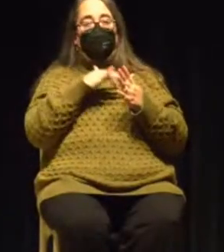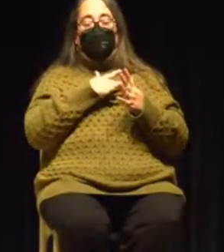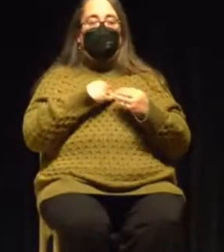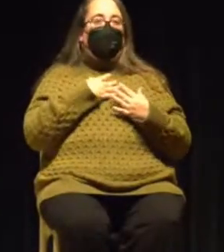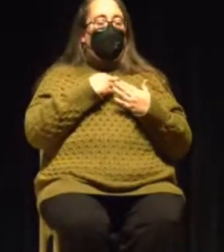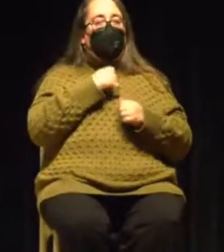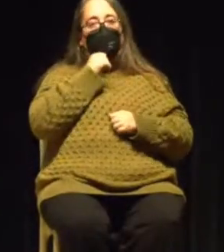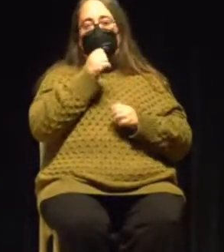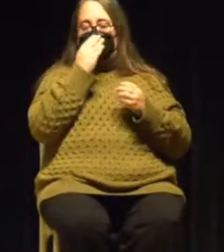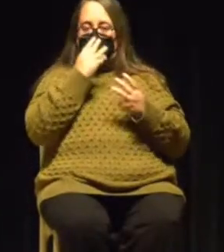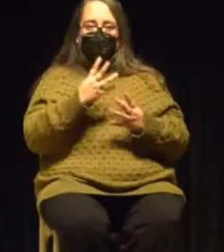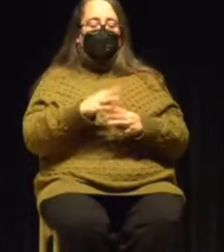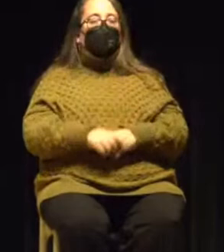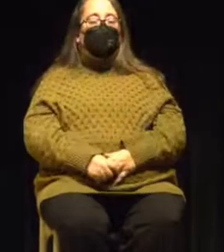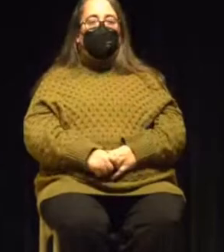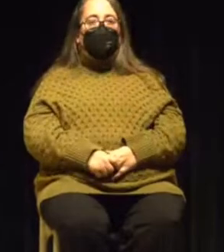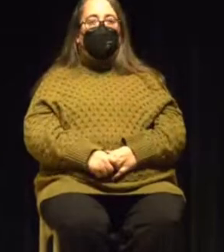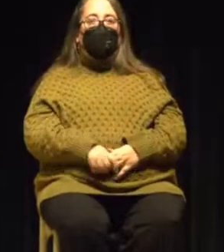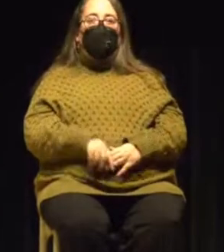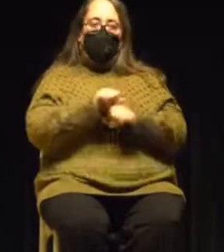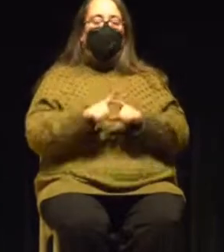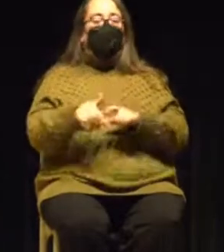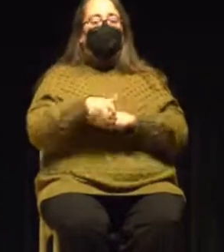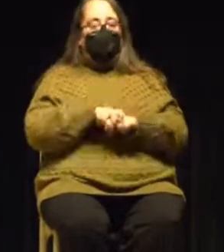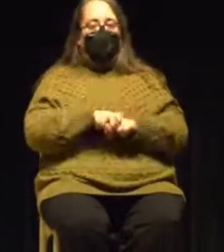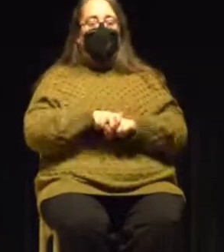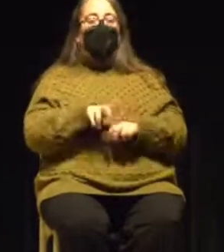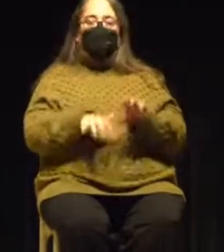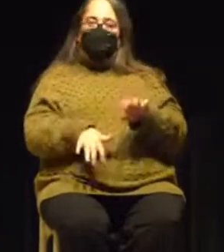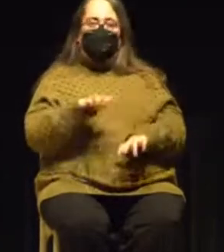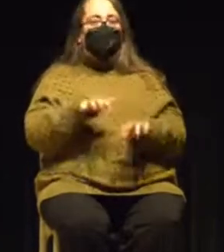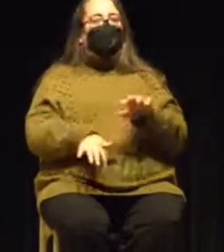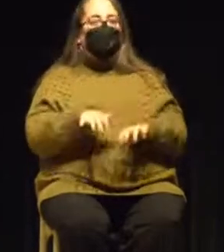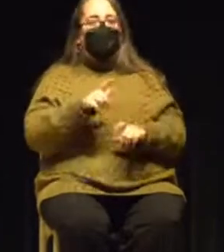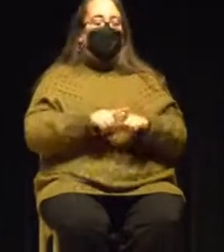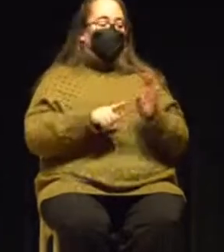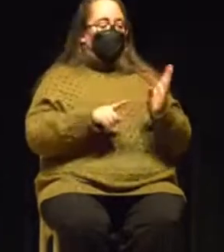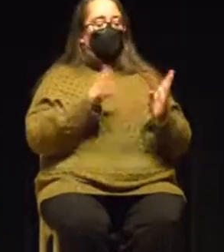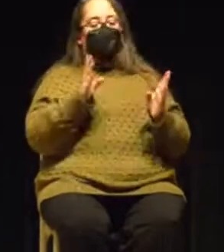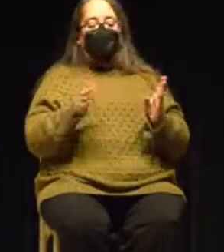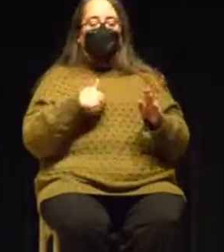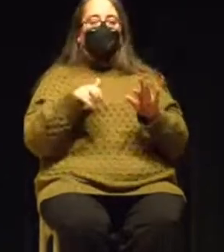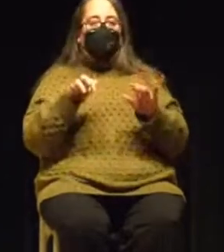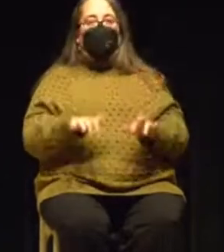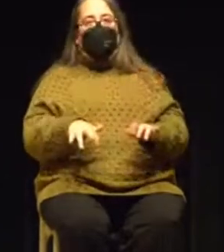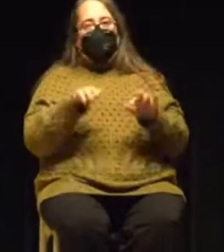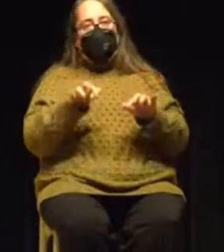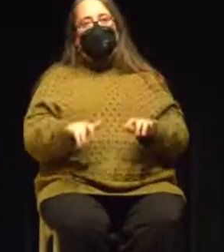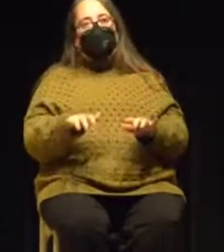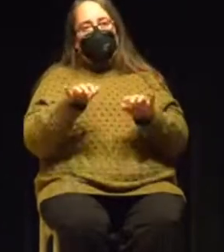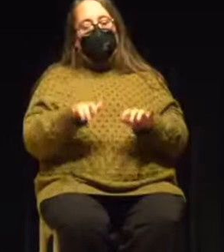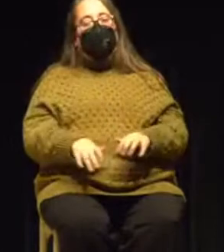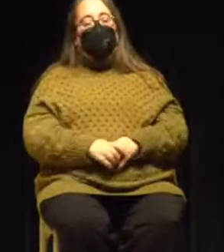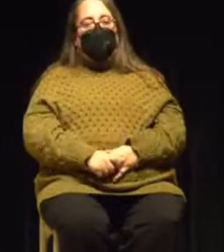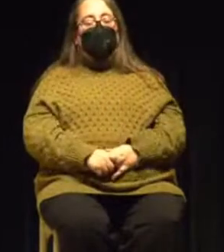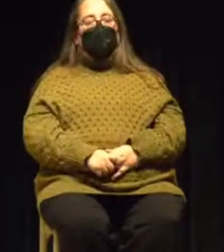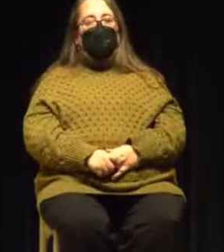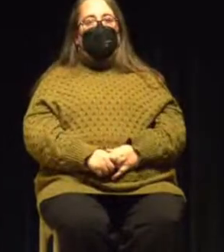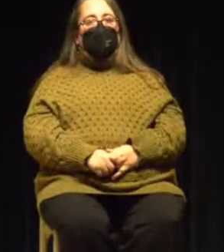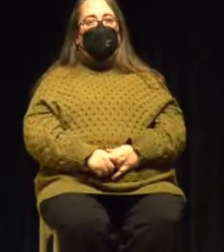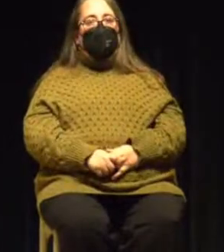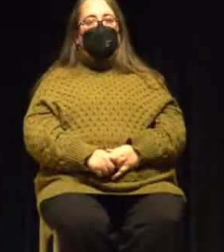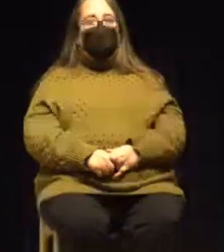care if I'm inspired. It's a job. You got to sit down. I got to bang out. Like, from this time to this time, I'm writing. And there are times